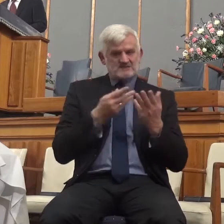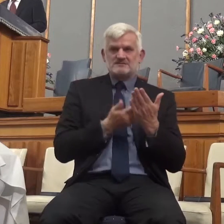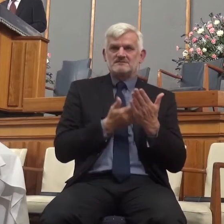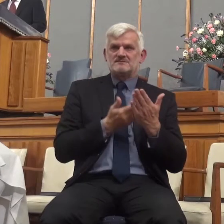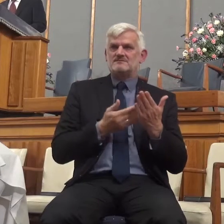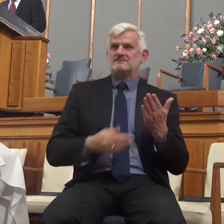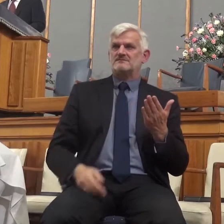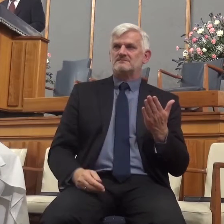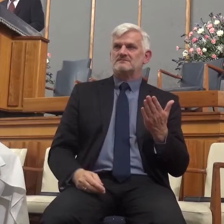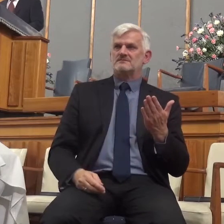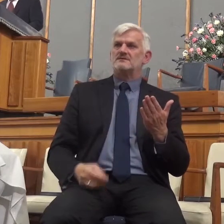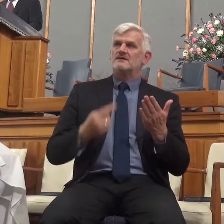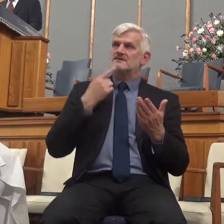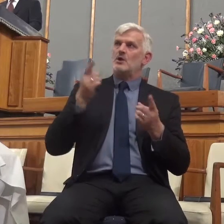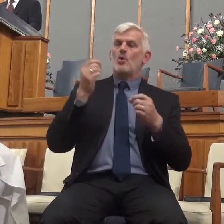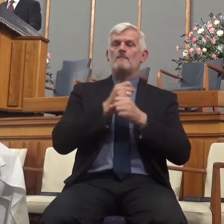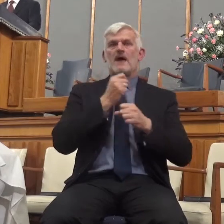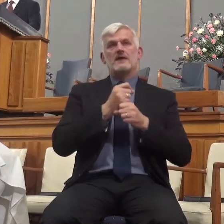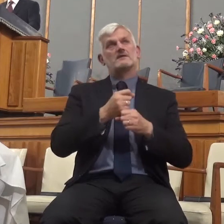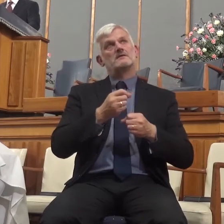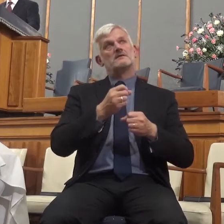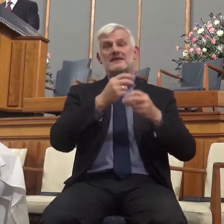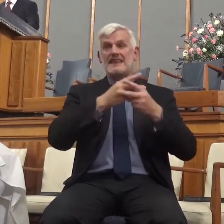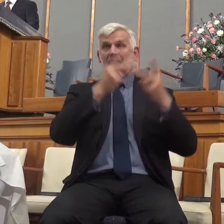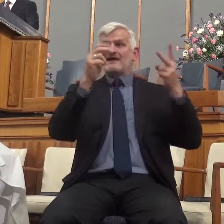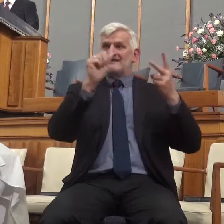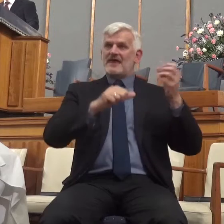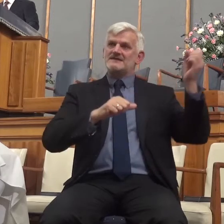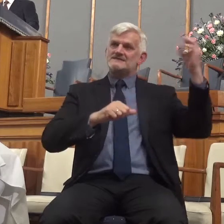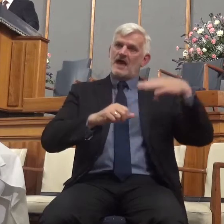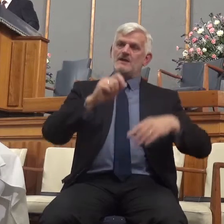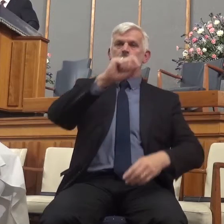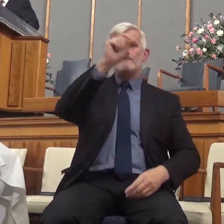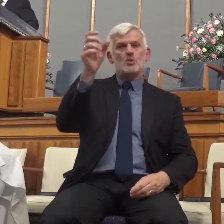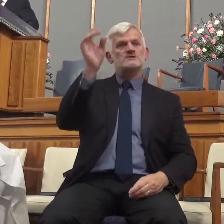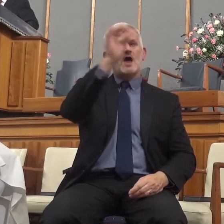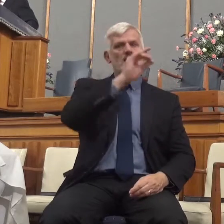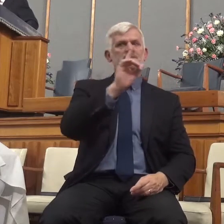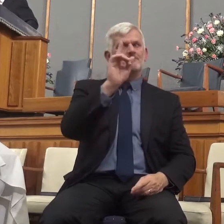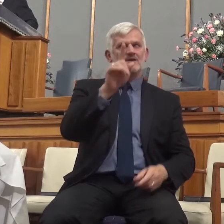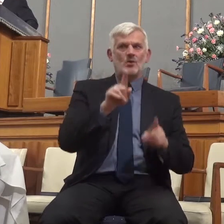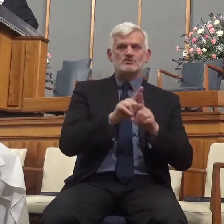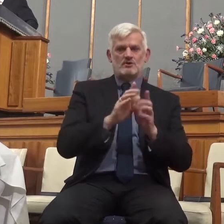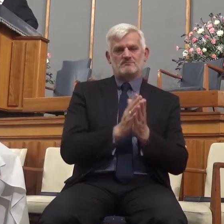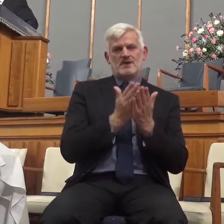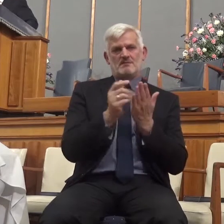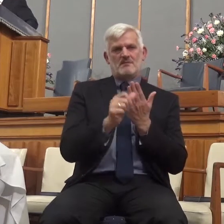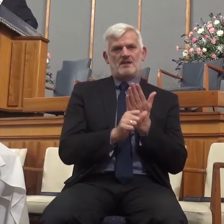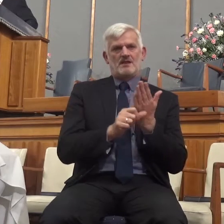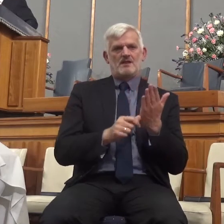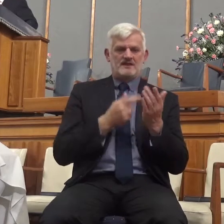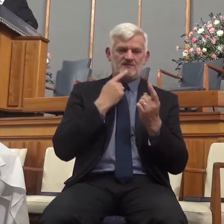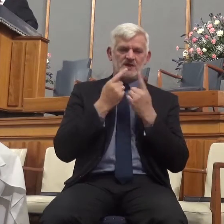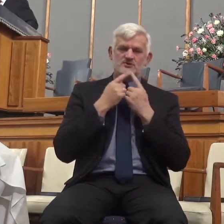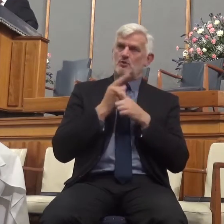moon, stars, but the greatest light of all, the revelation of information about